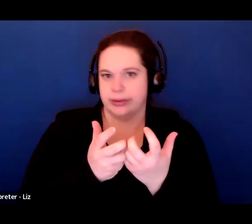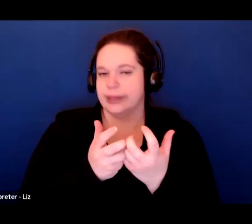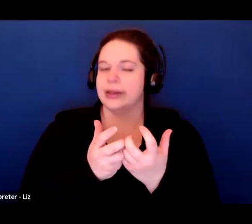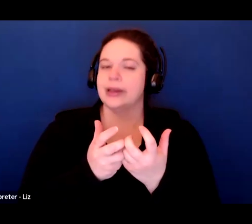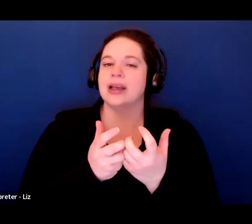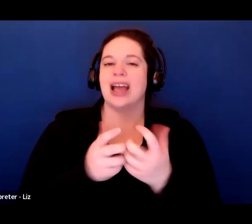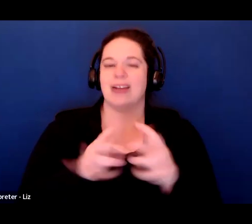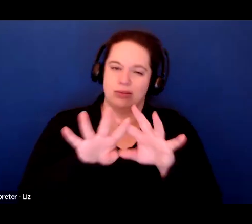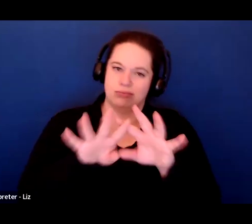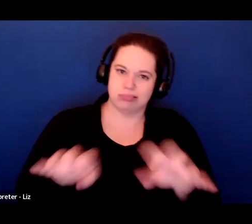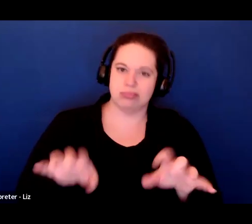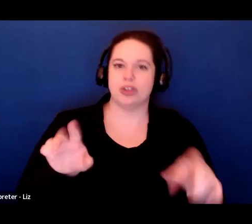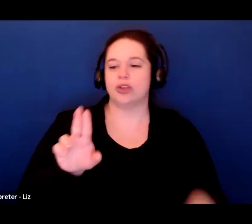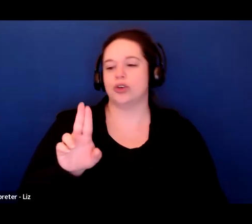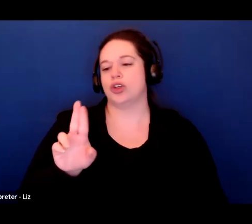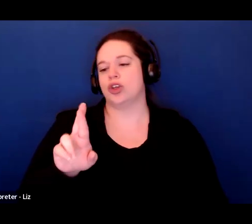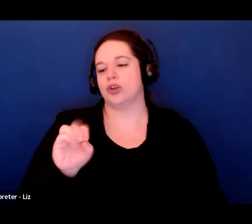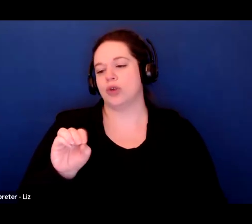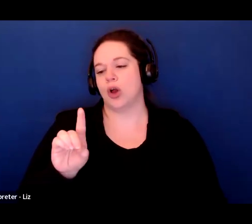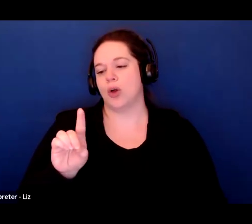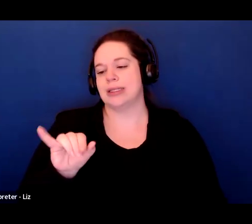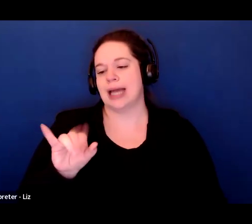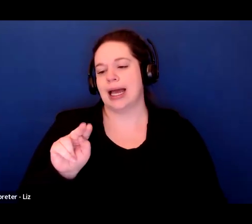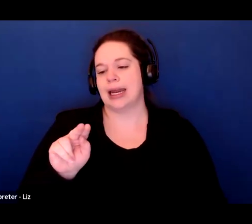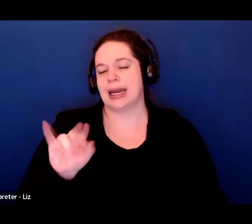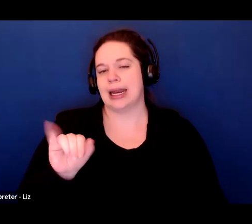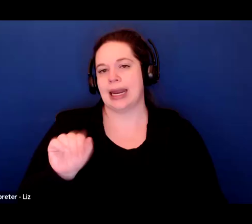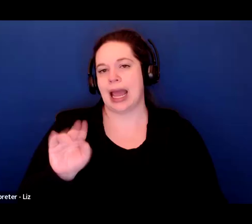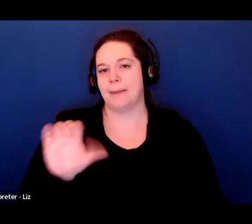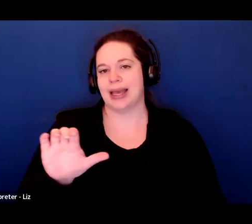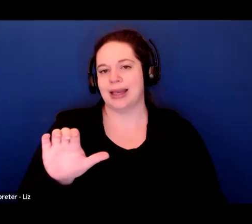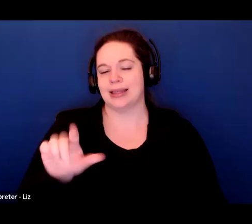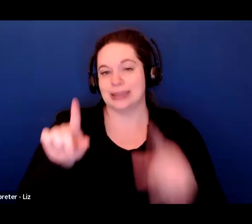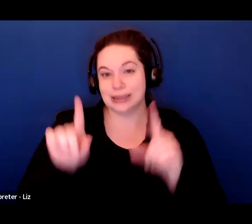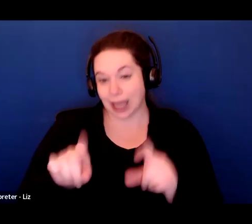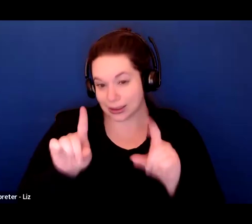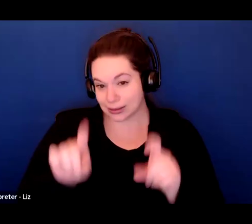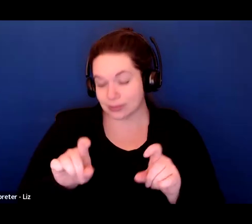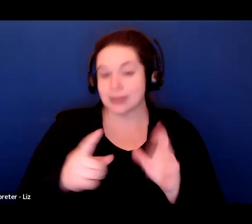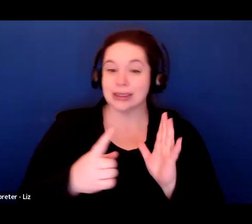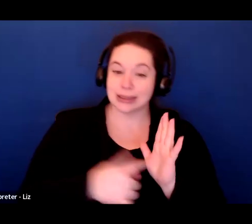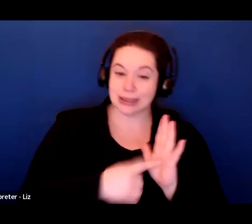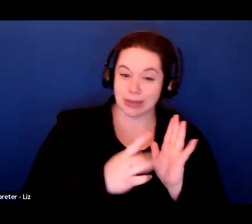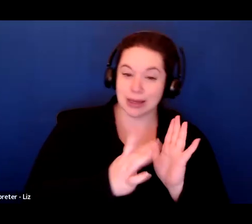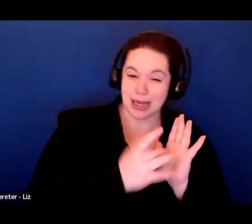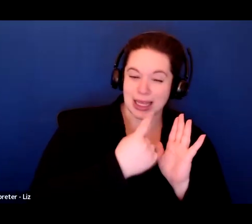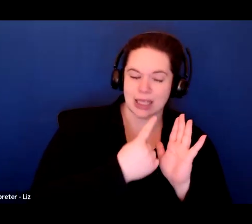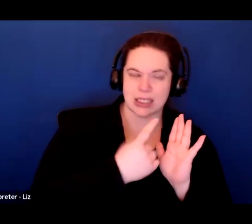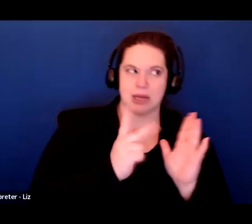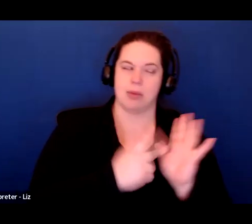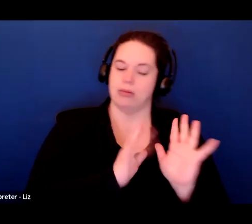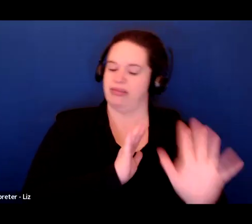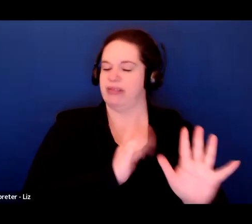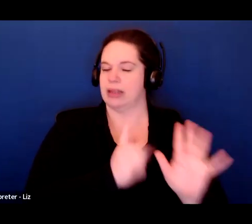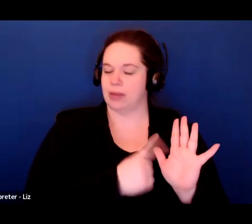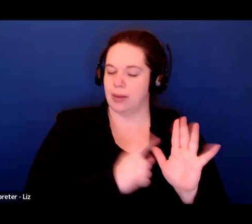is, and then they can treat that. There are different treatments. Some of it's medication. I know some people don't like medication, but if it